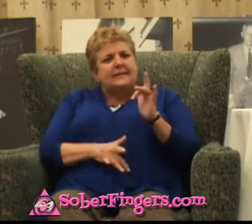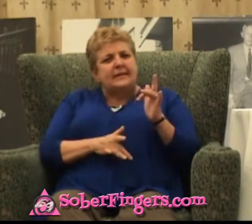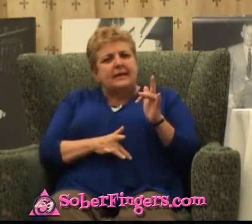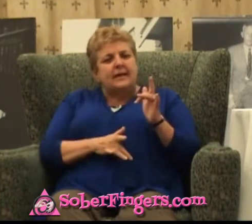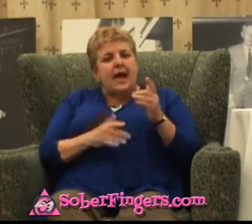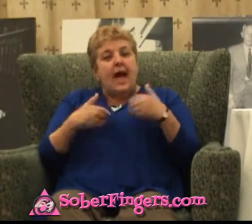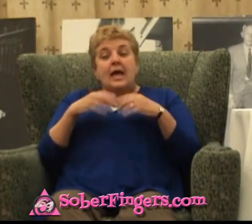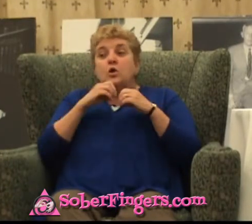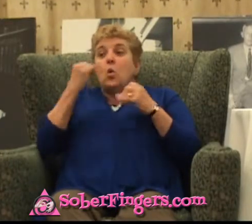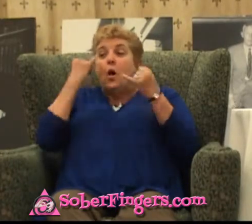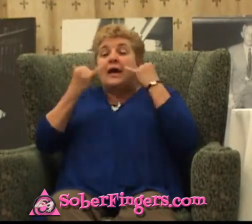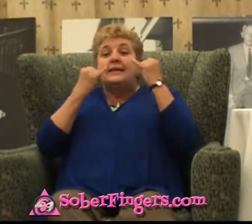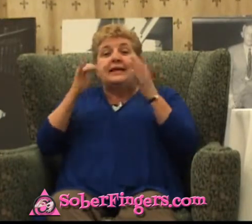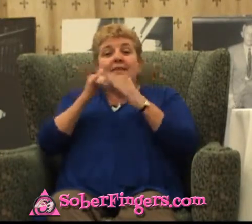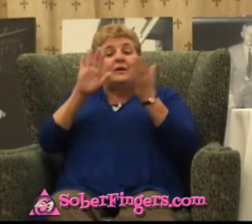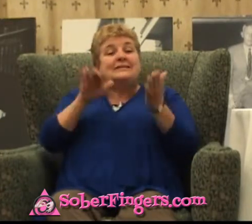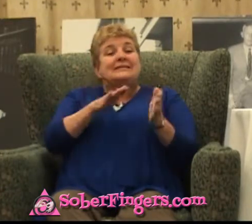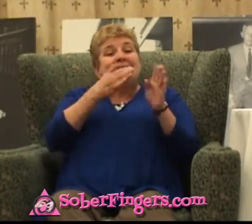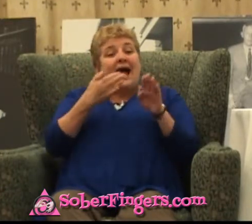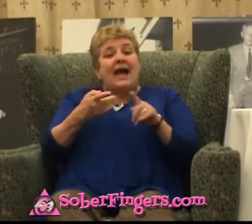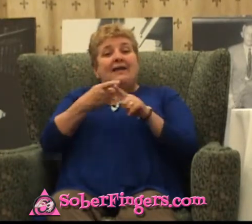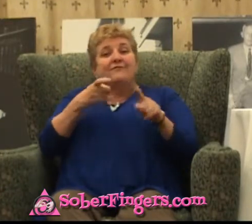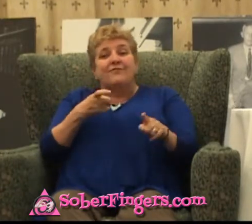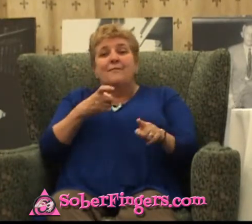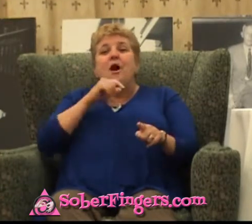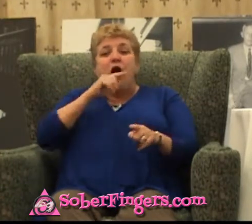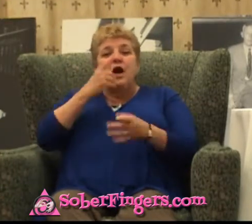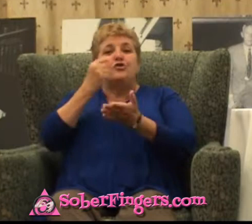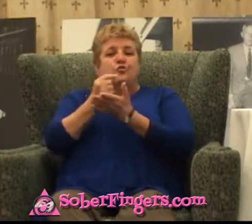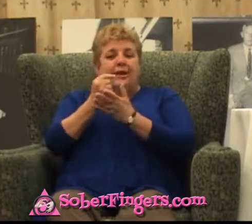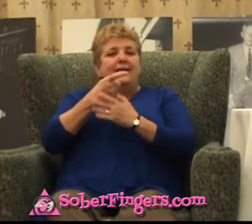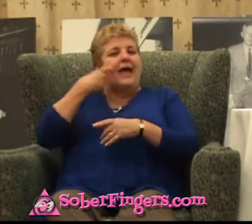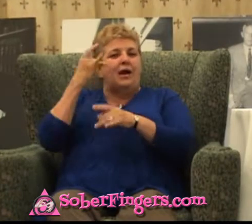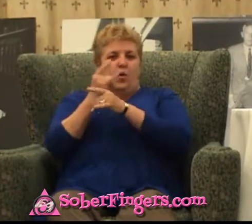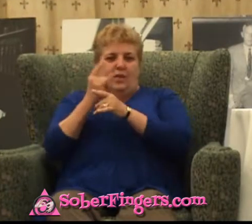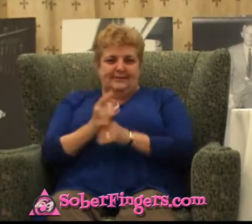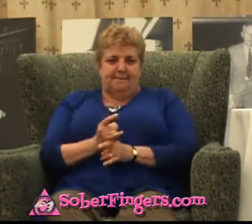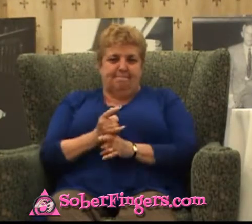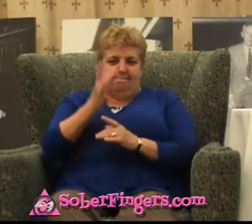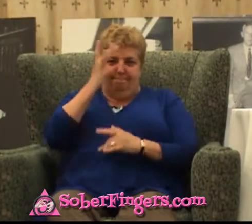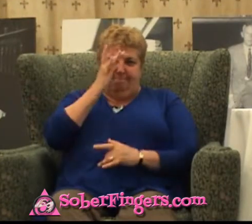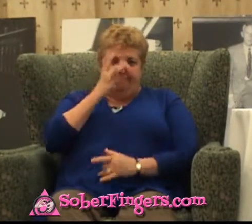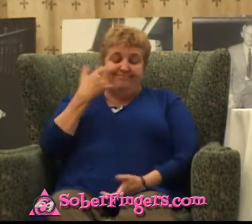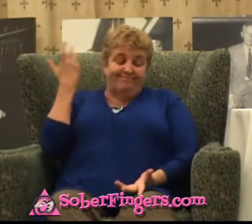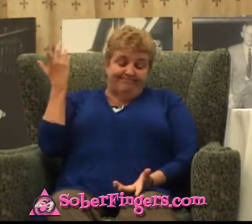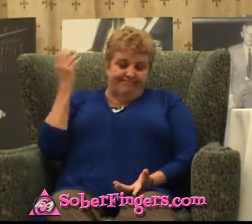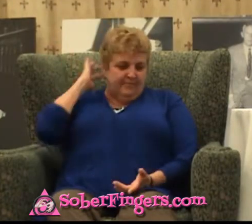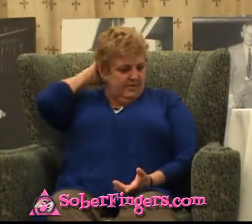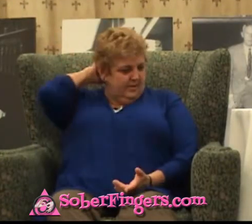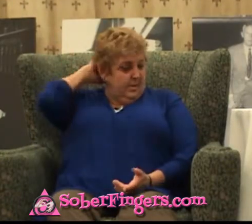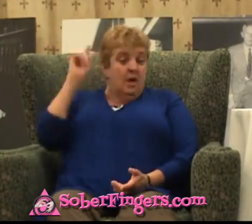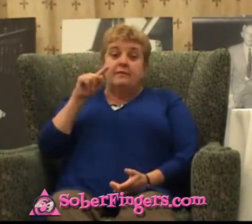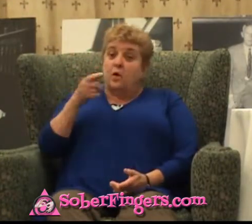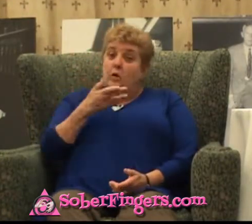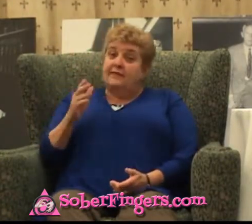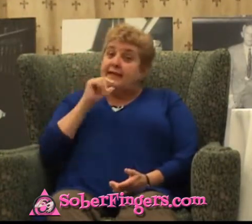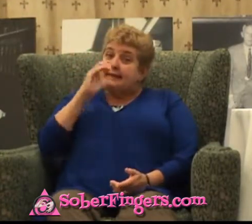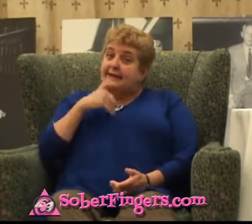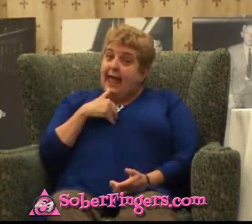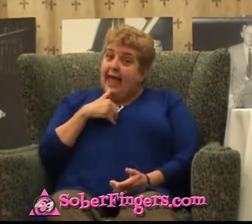alcoholism. Absolutely none at all. The only thing that I could come up with that I didn't have in my life at that time was a baby. So that's exactly what